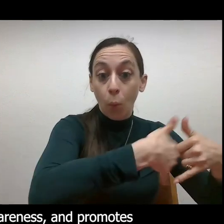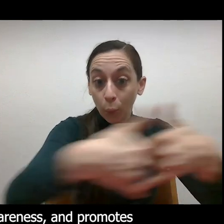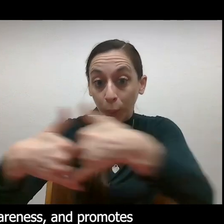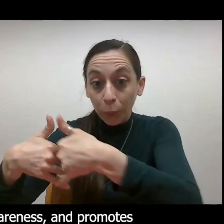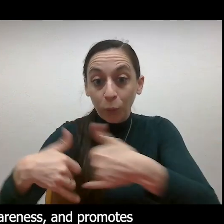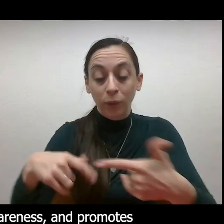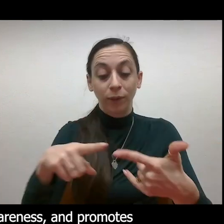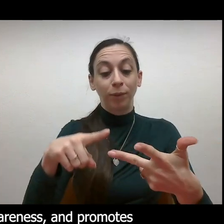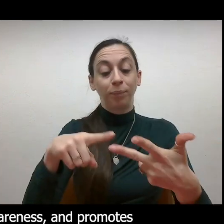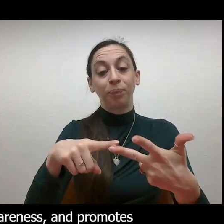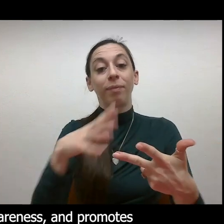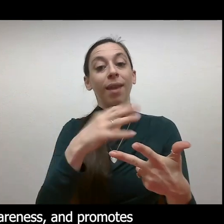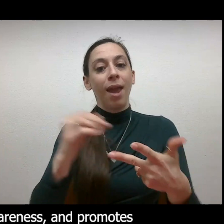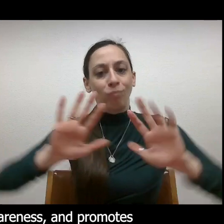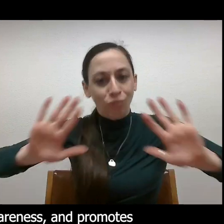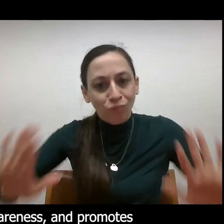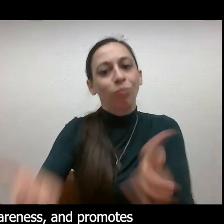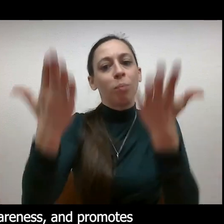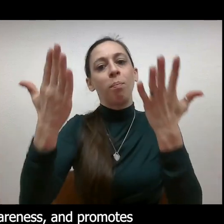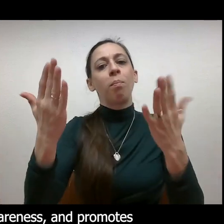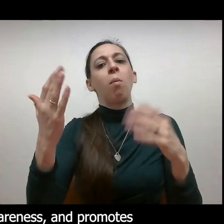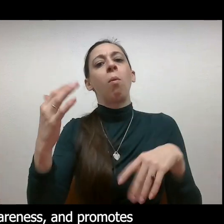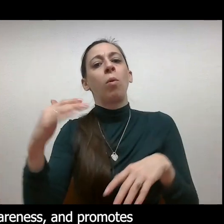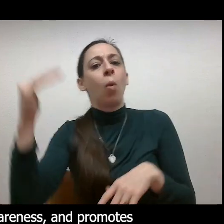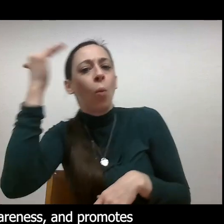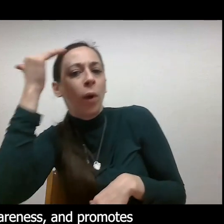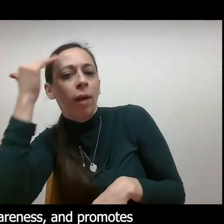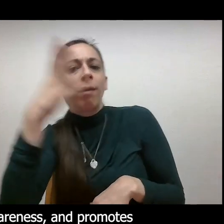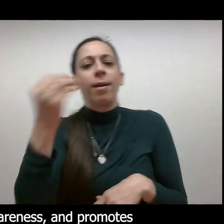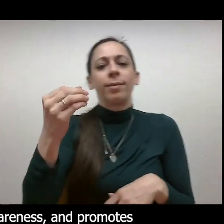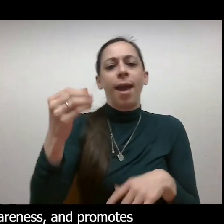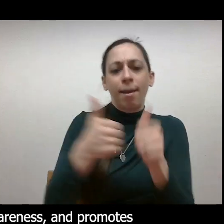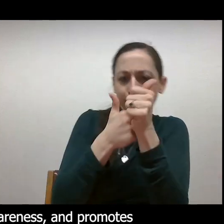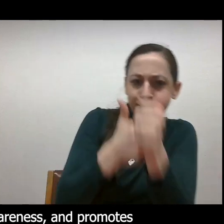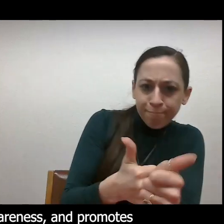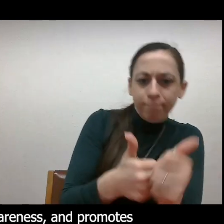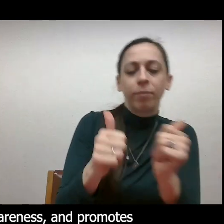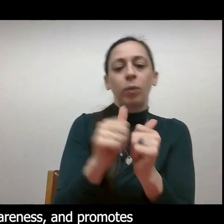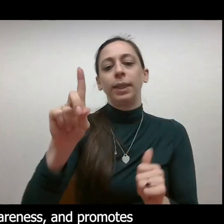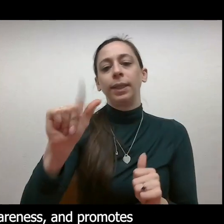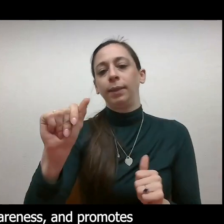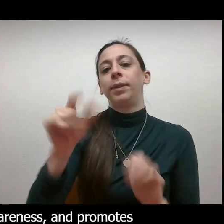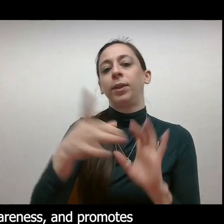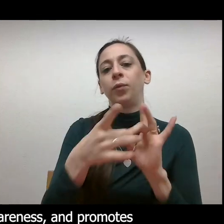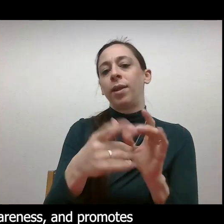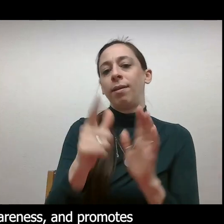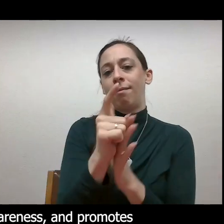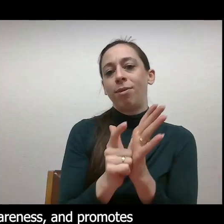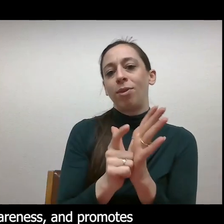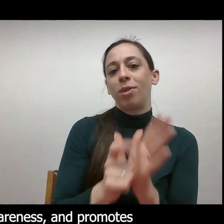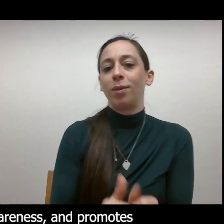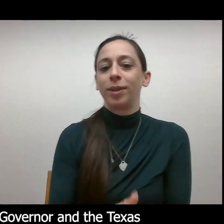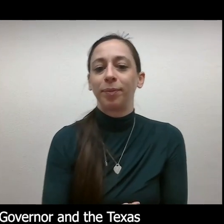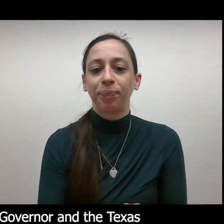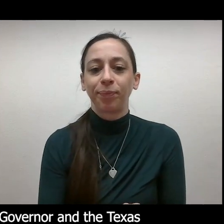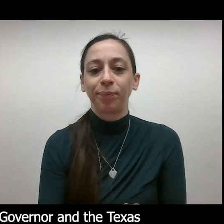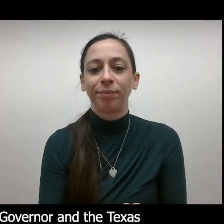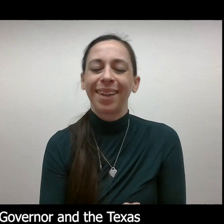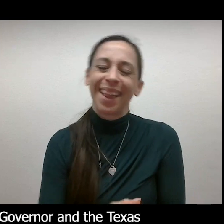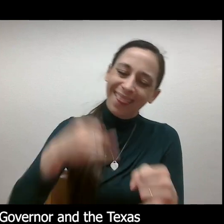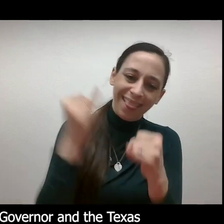We issue awards to promote greater awareness and promote compliance with disability-related laws.